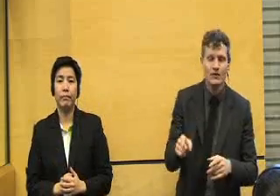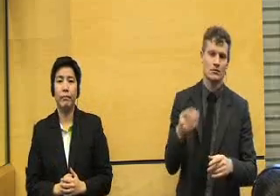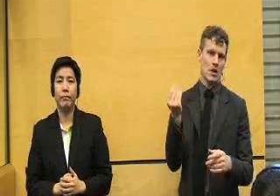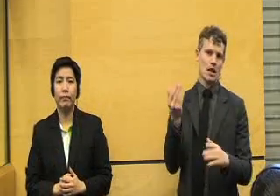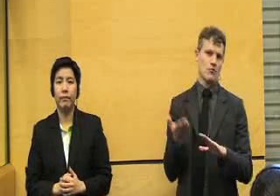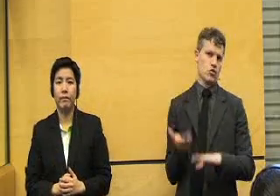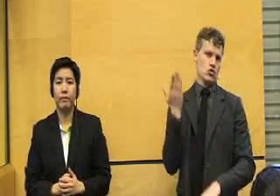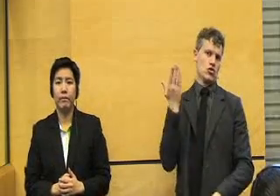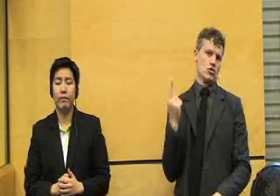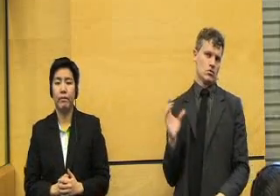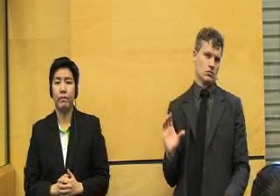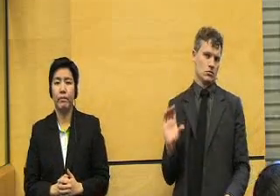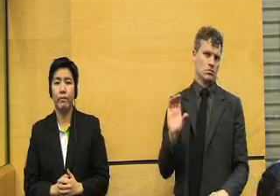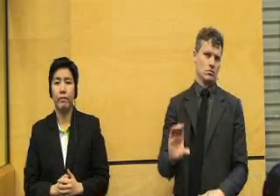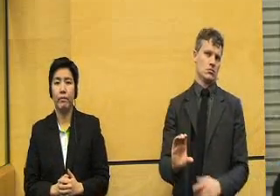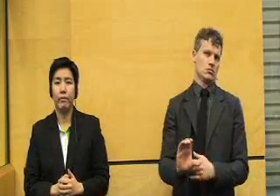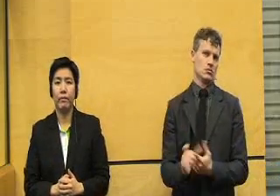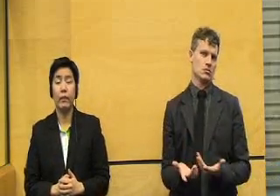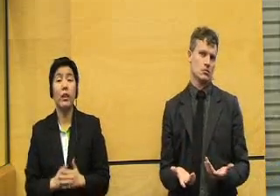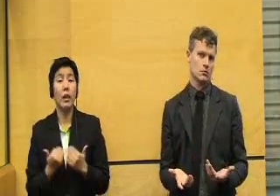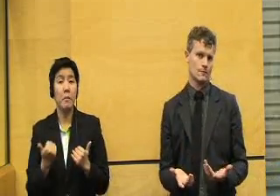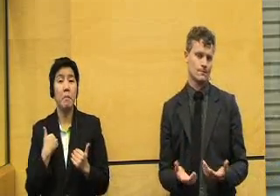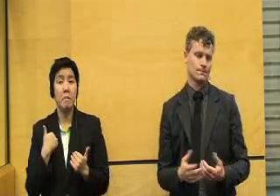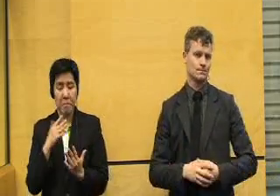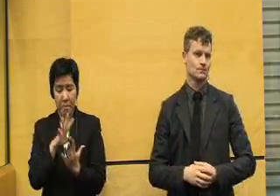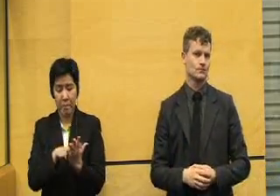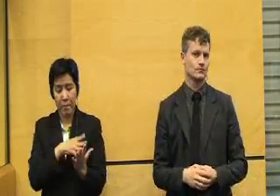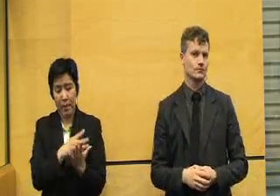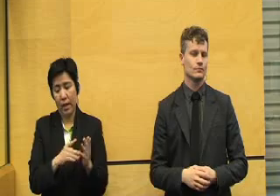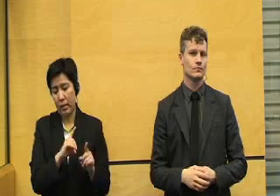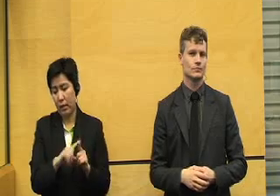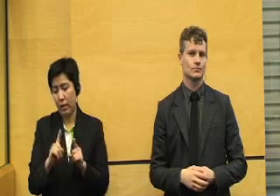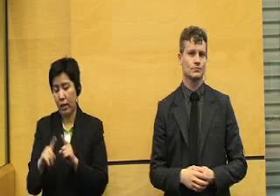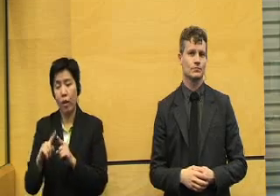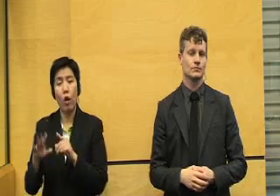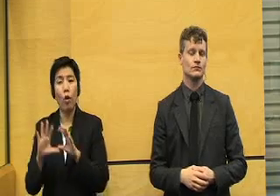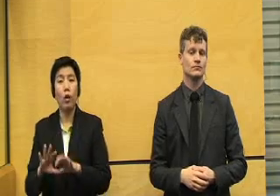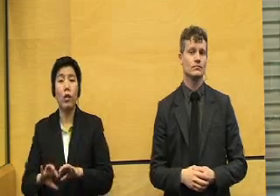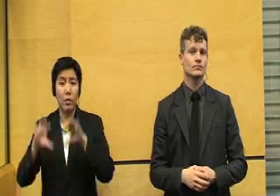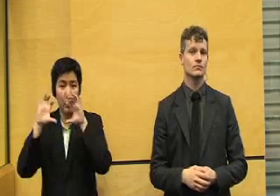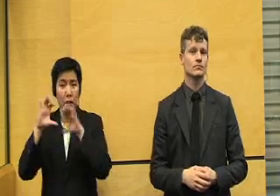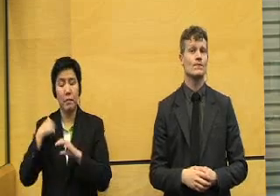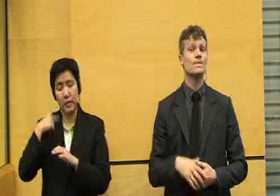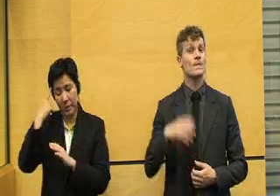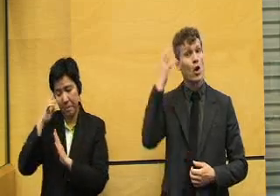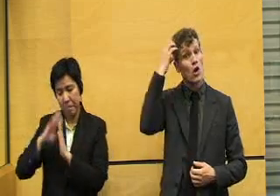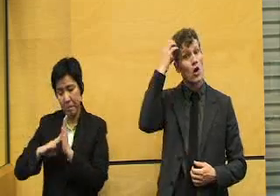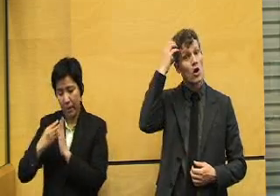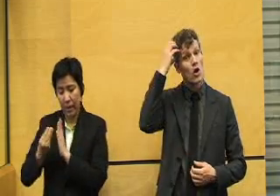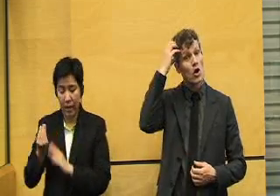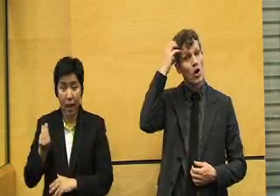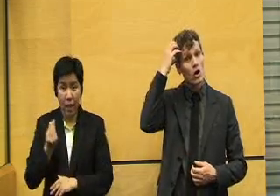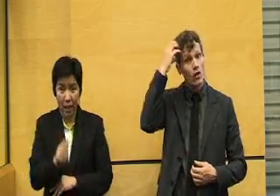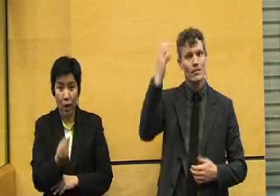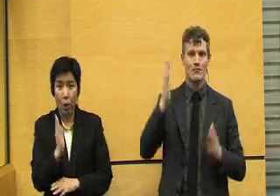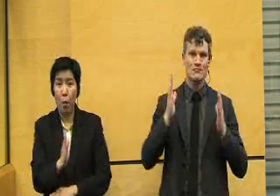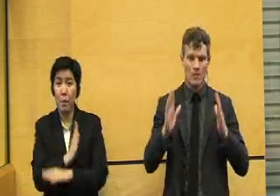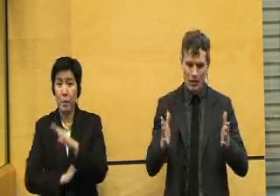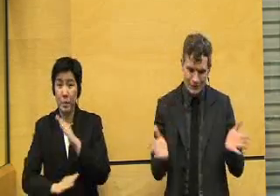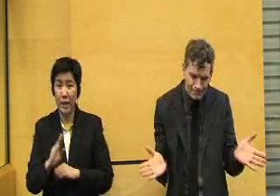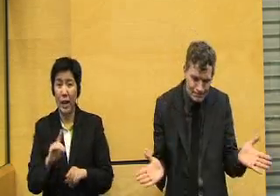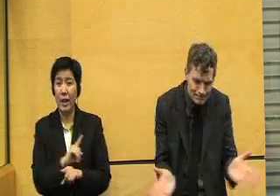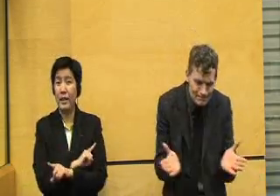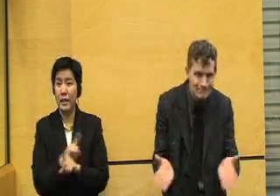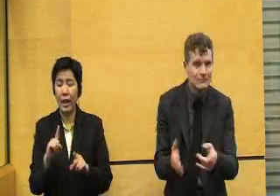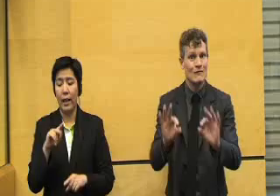help the government maximizing its limited resources, as well as help prevent families from abandoning members with disabilities or placing them